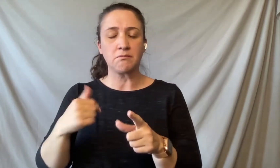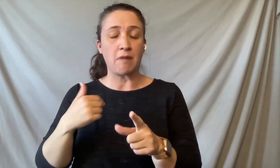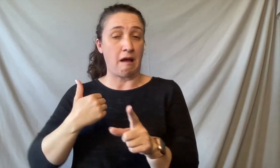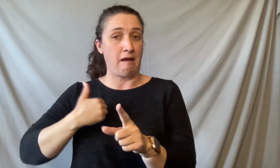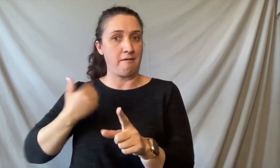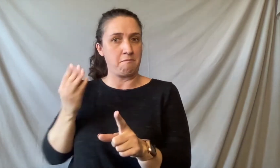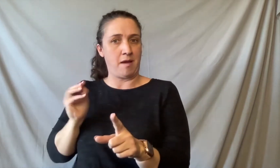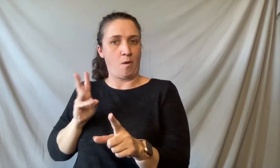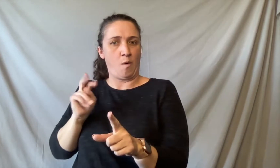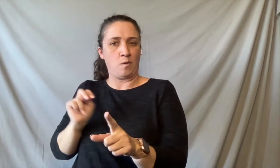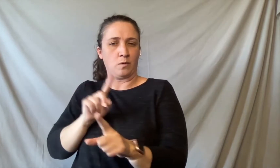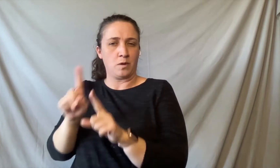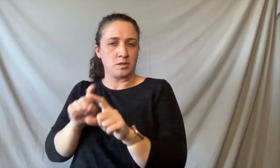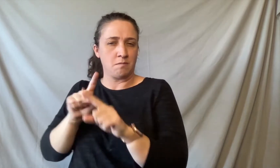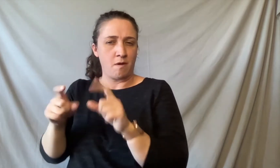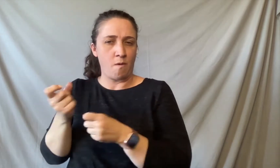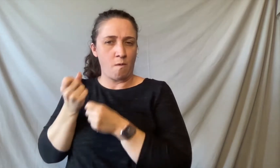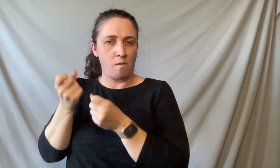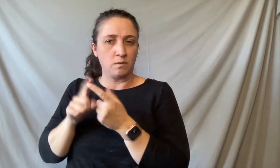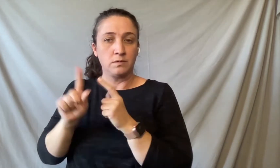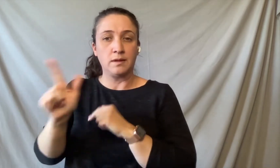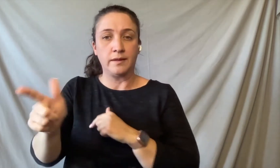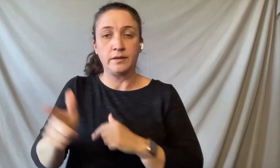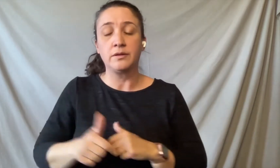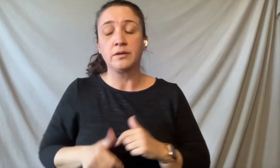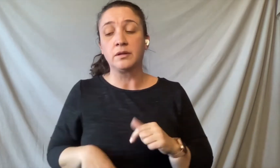later. So that's a